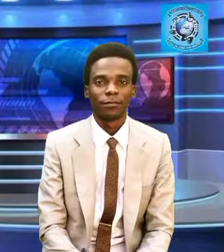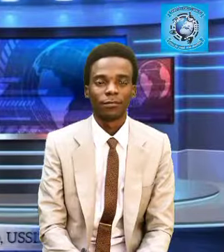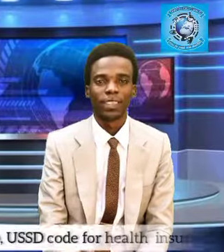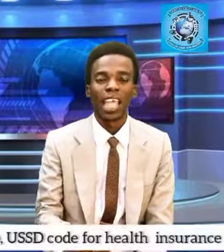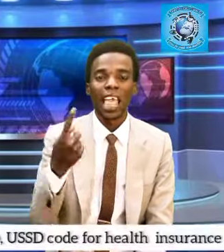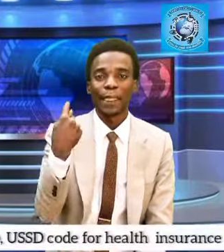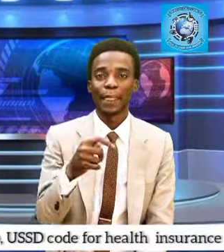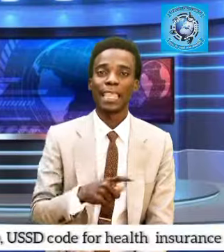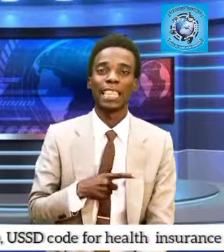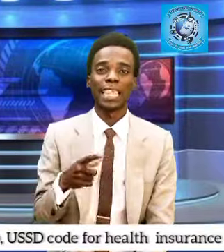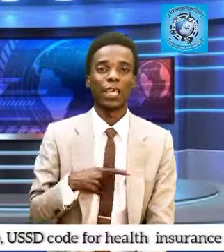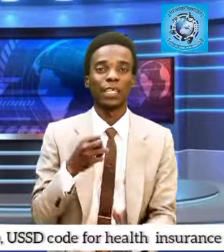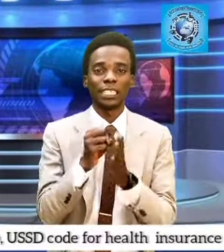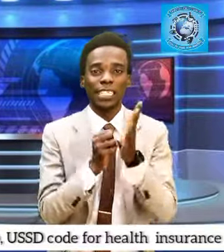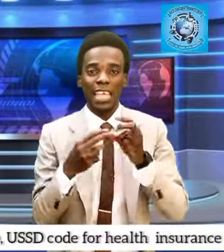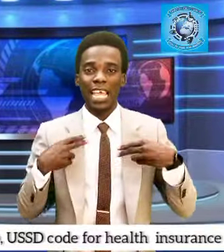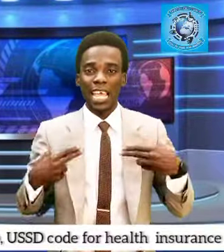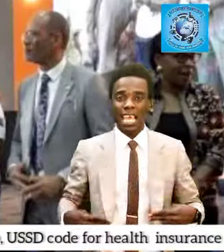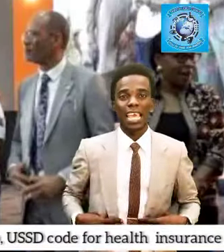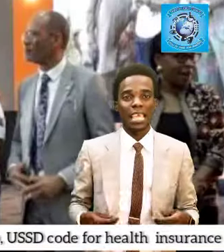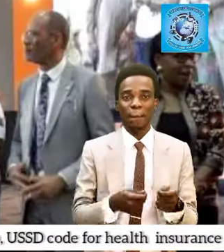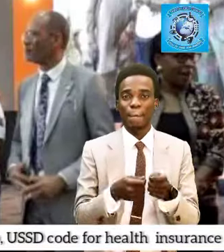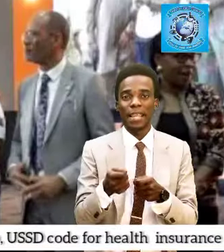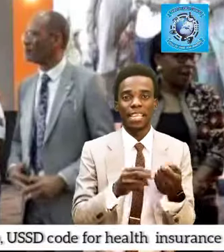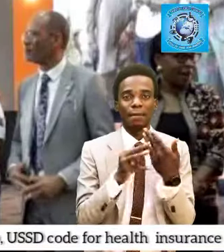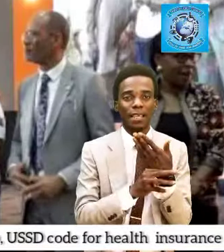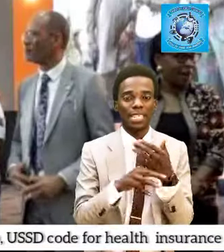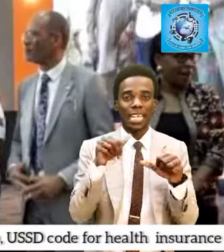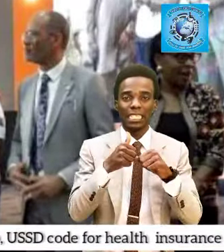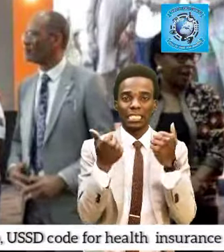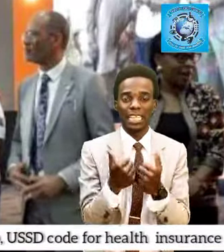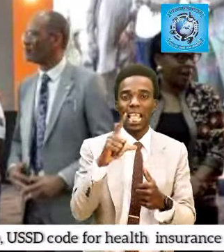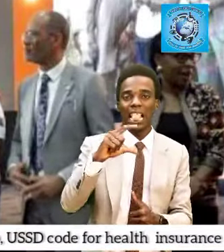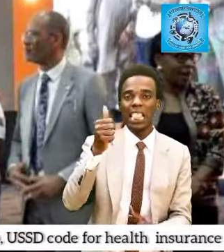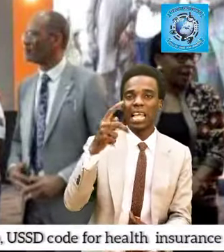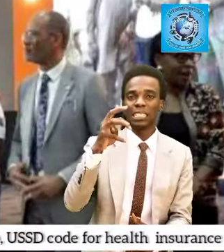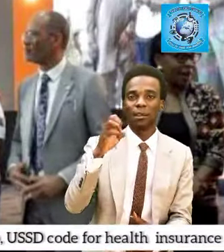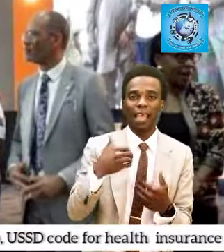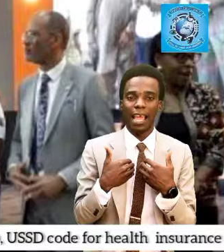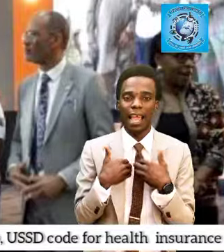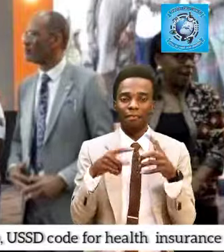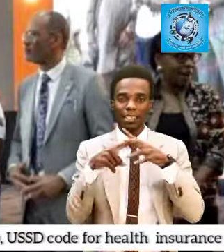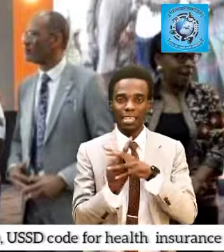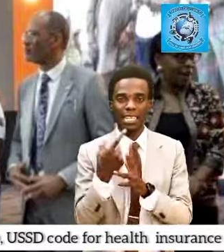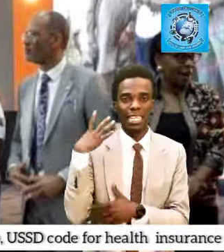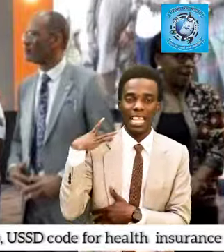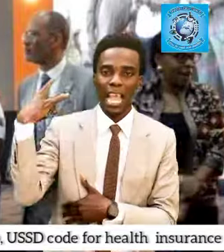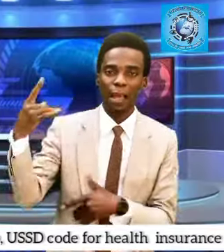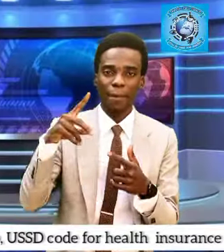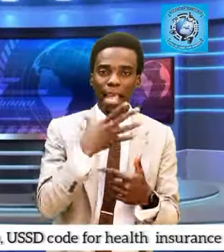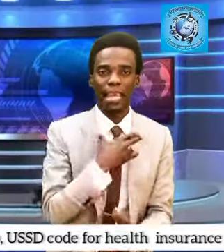The Lagos State Health Management Agency, LASTMA, has launched a customer mobile application